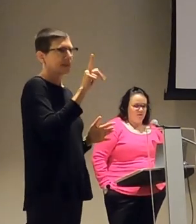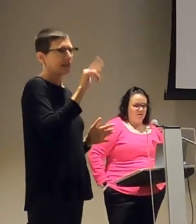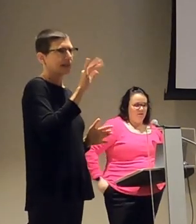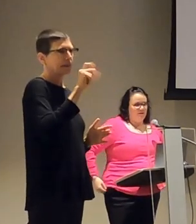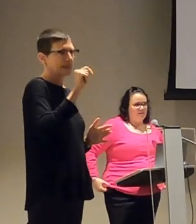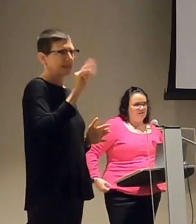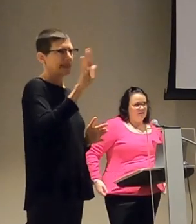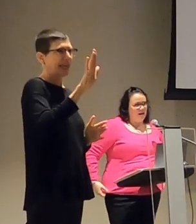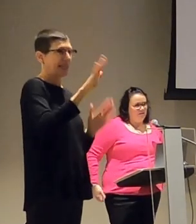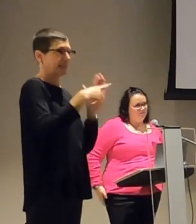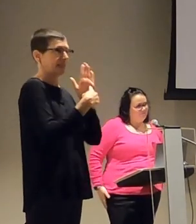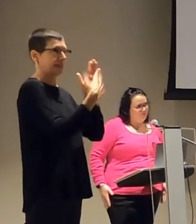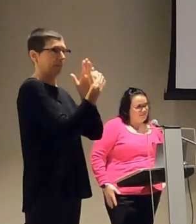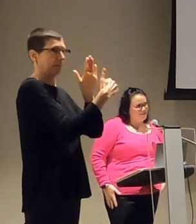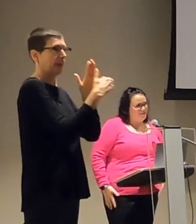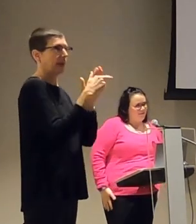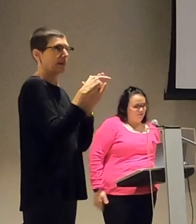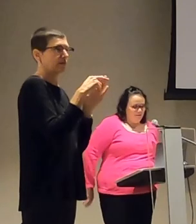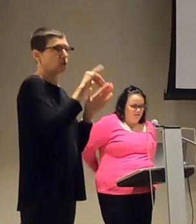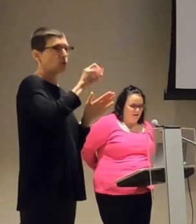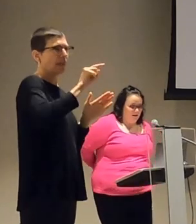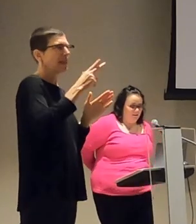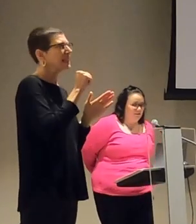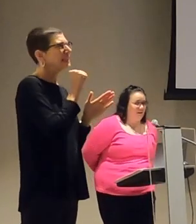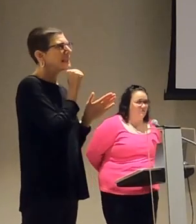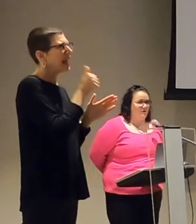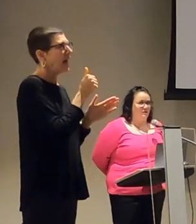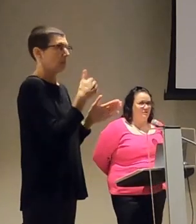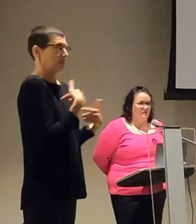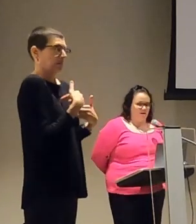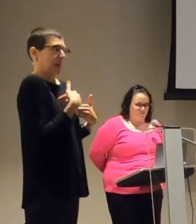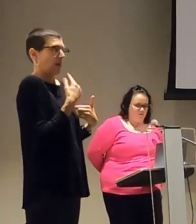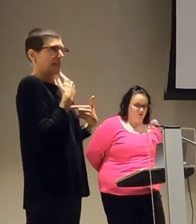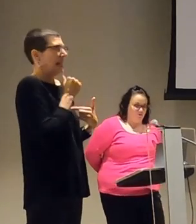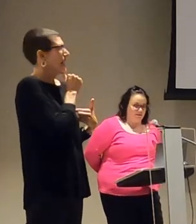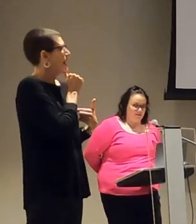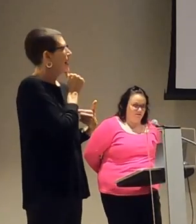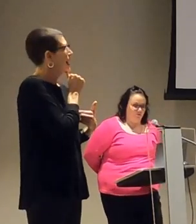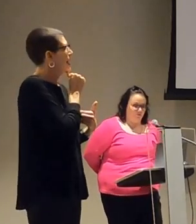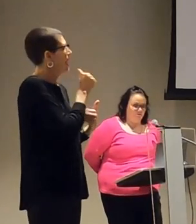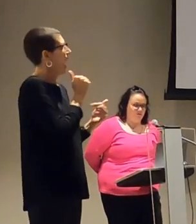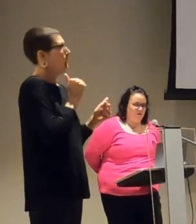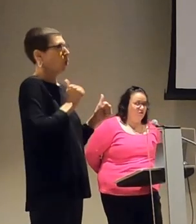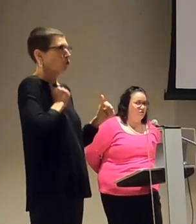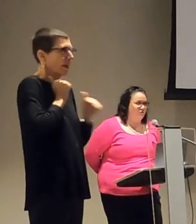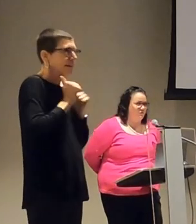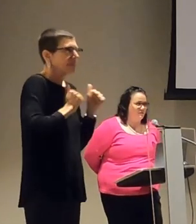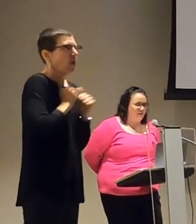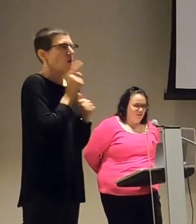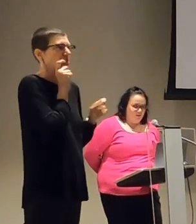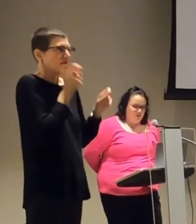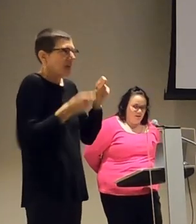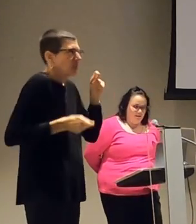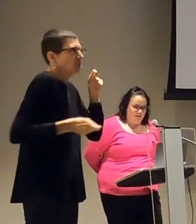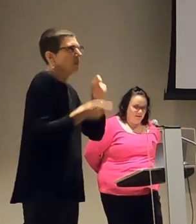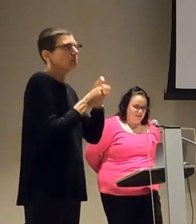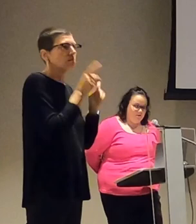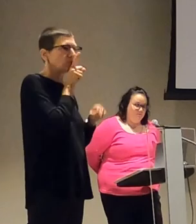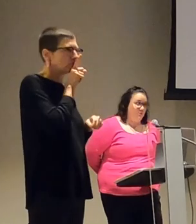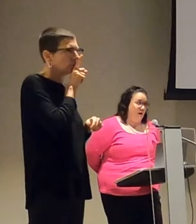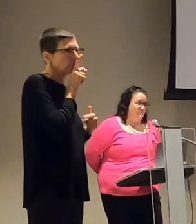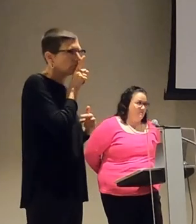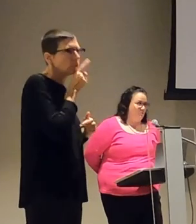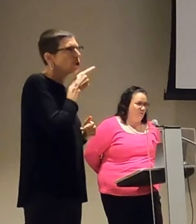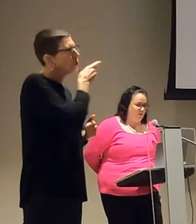of Judith is not necessarily, at least I would argue, not aggressive or revengeful. She